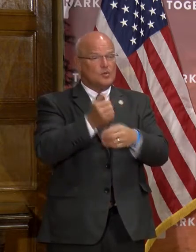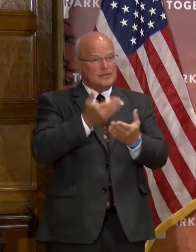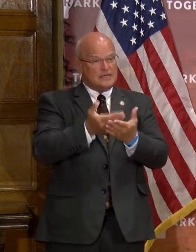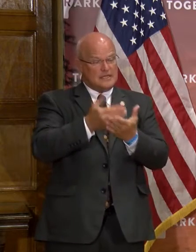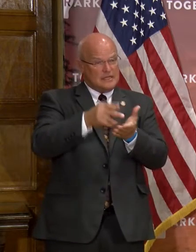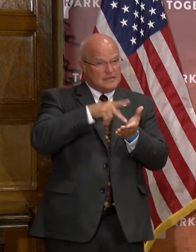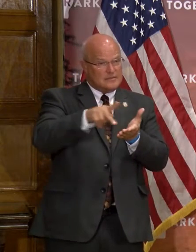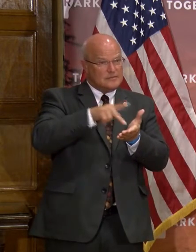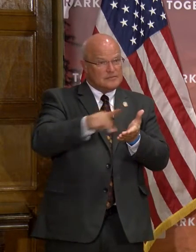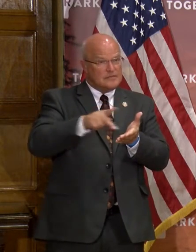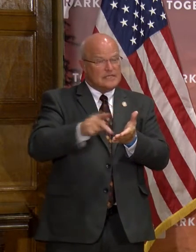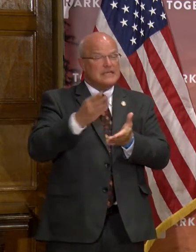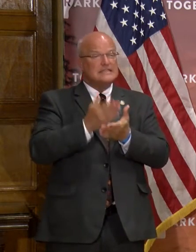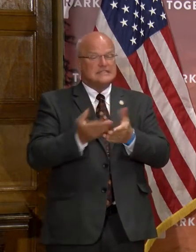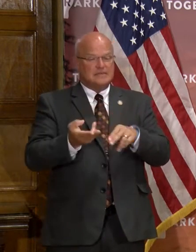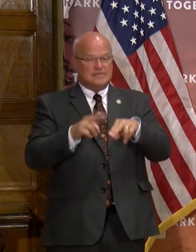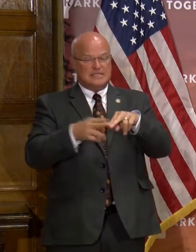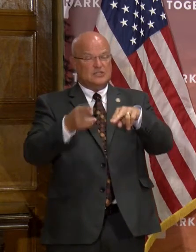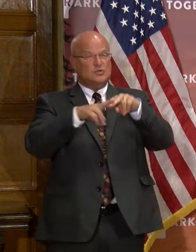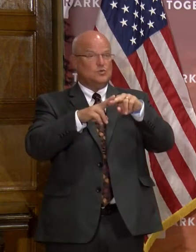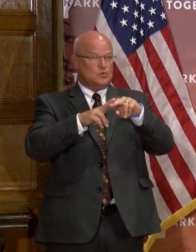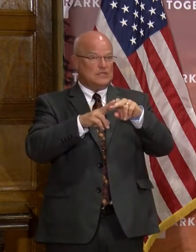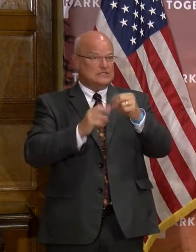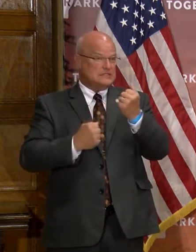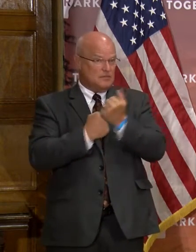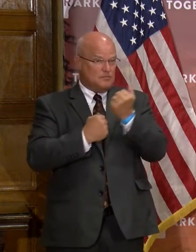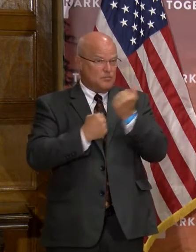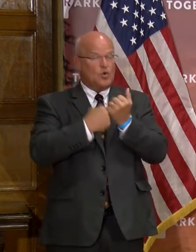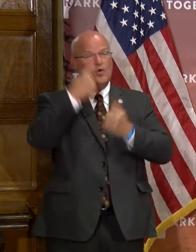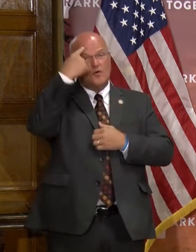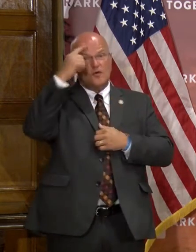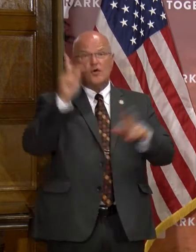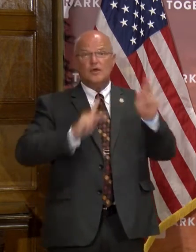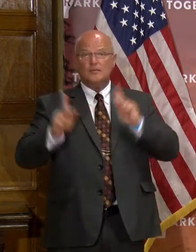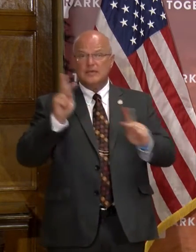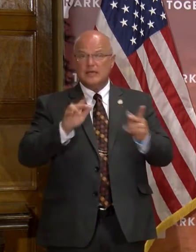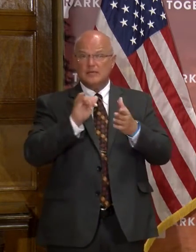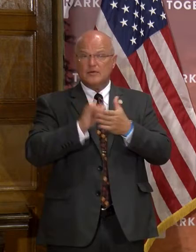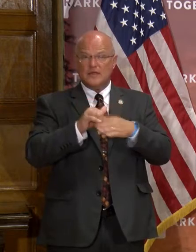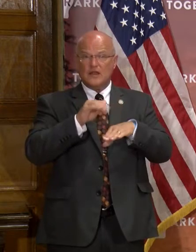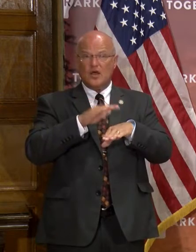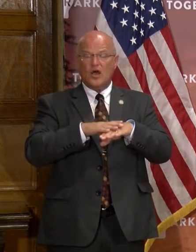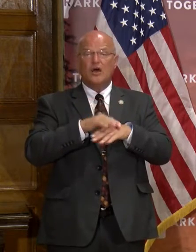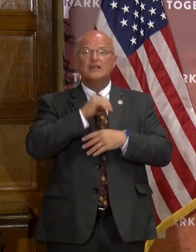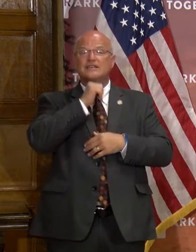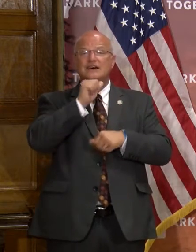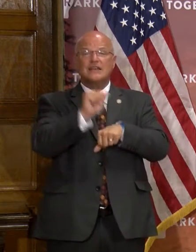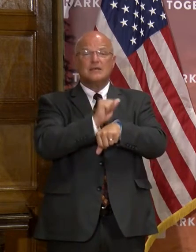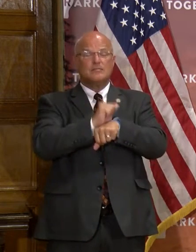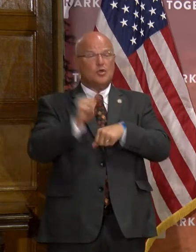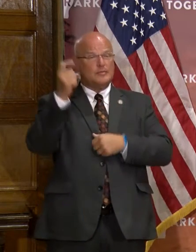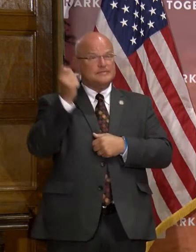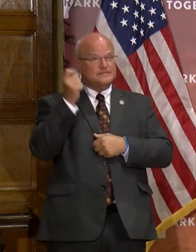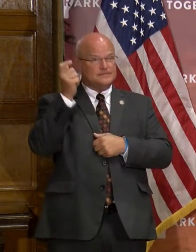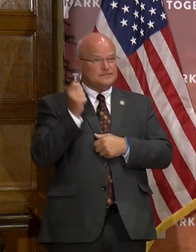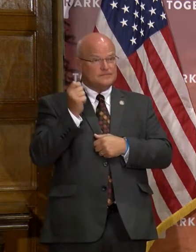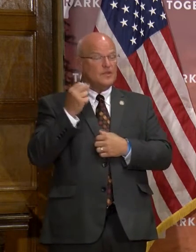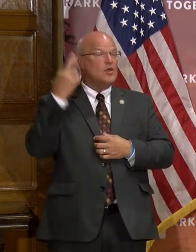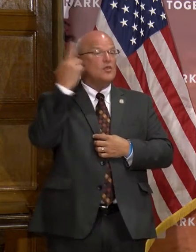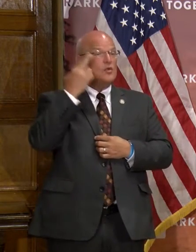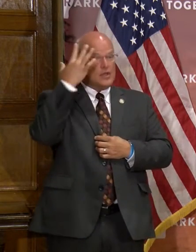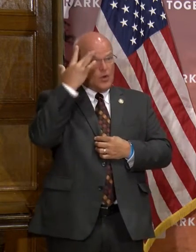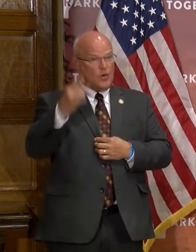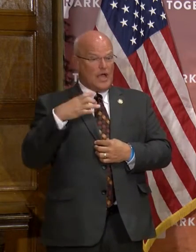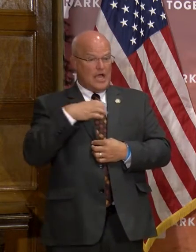at some level of increased support for those that are on unemployment. The reason